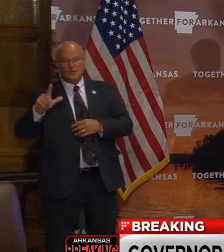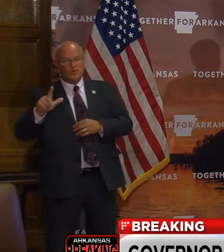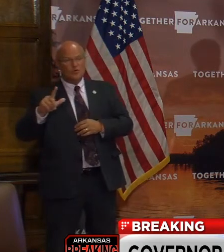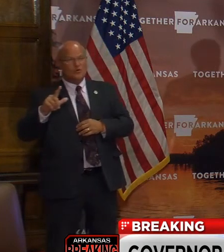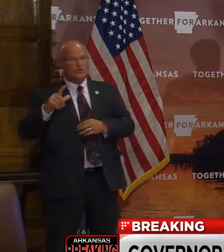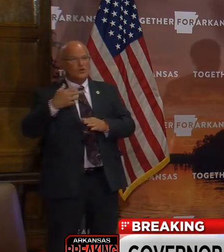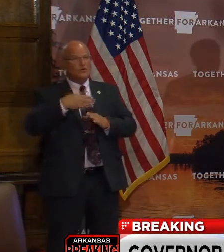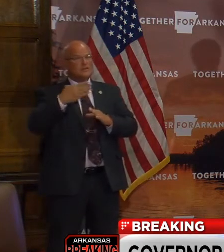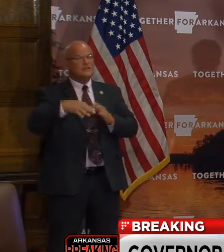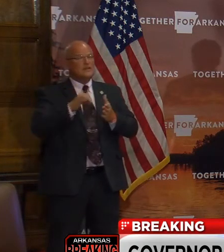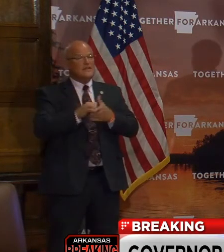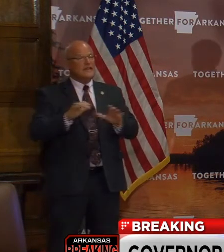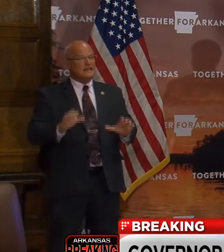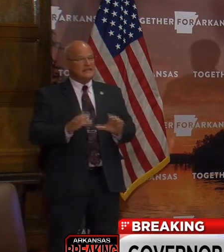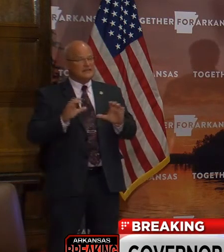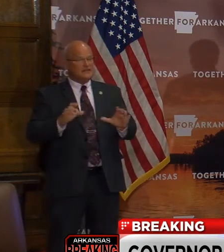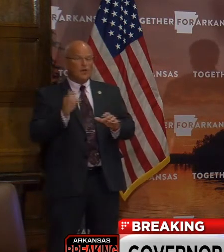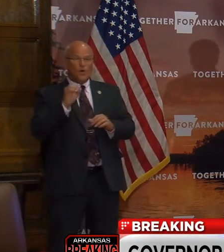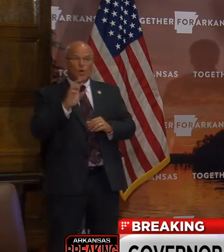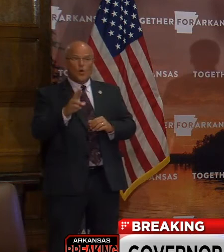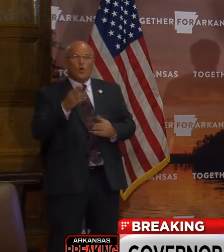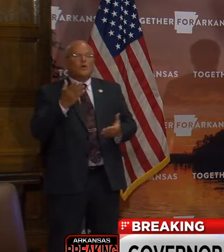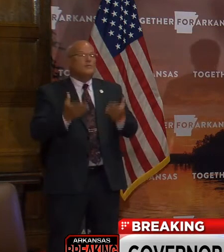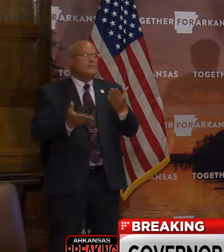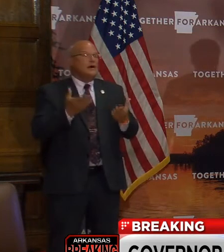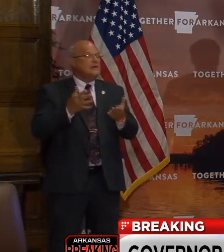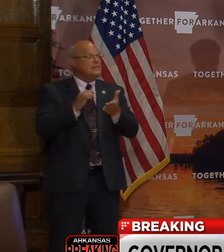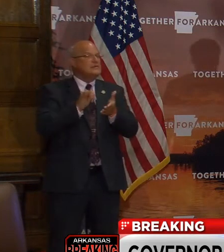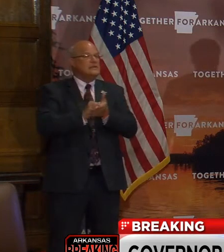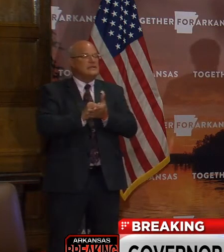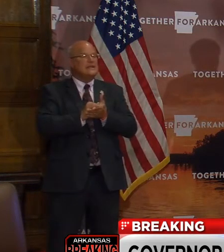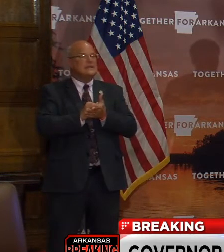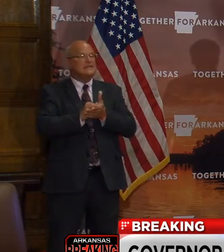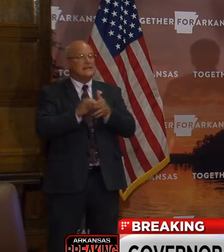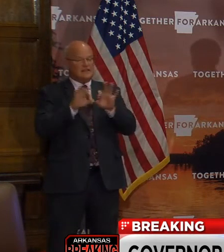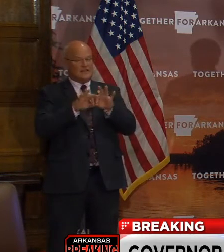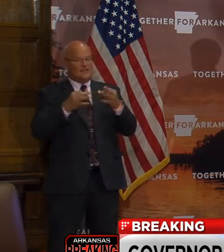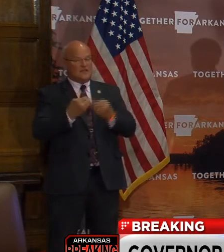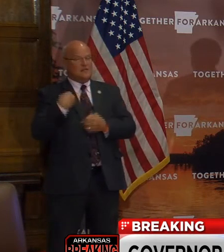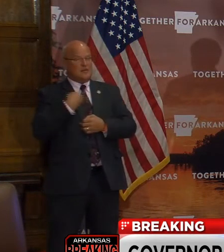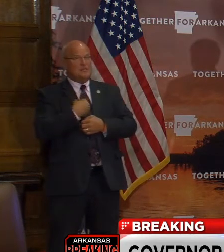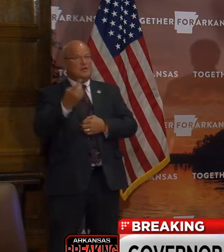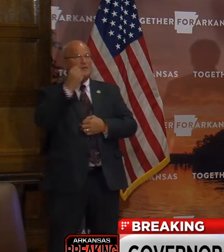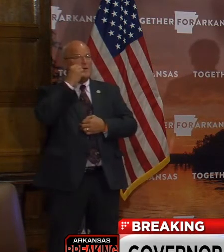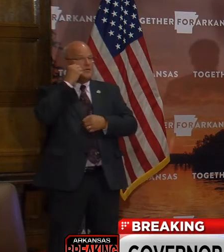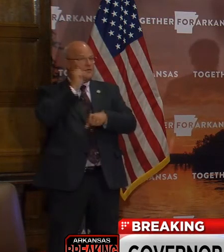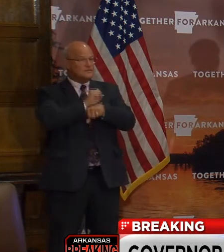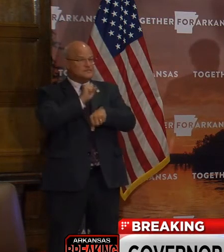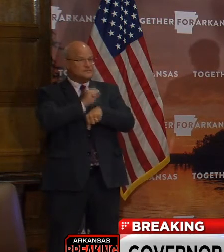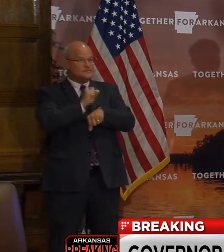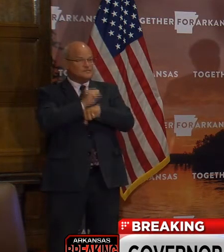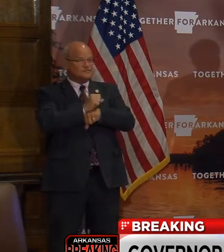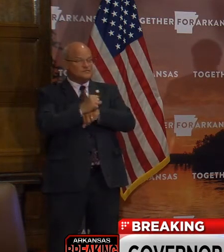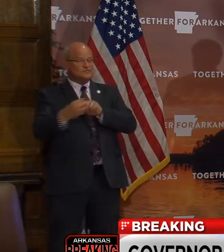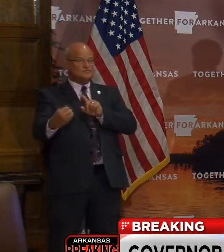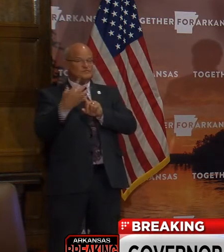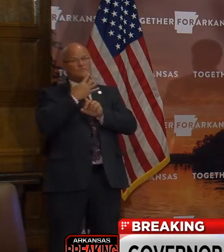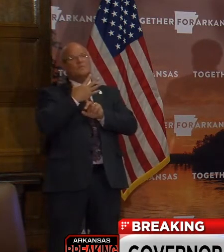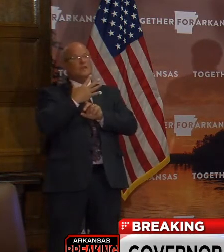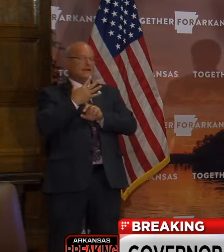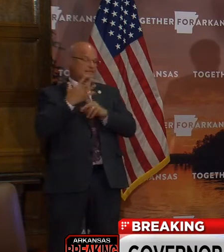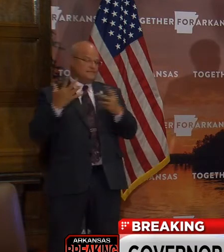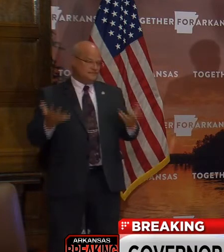as a result of that activity, or it might be that their family member comes home from work and they contract it in that